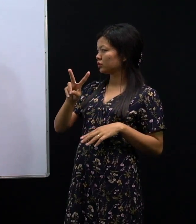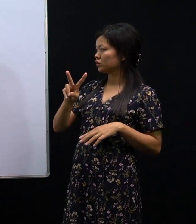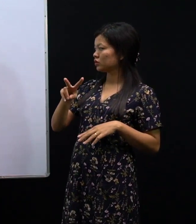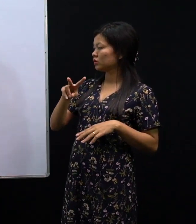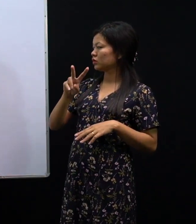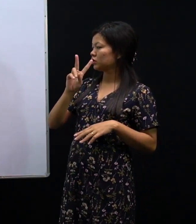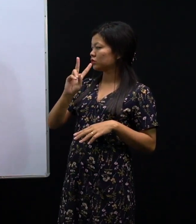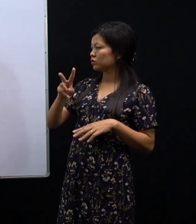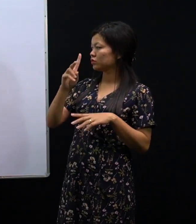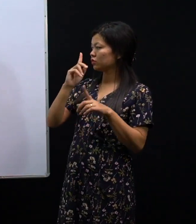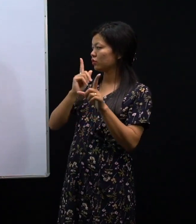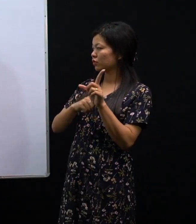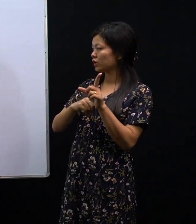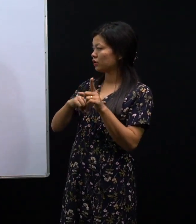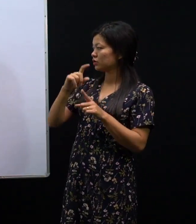2y into 7z.